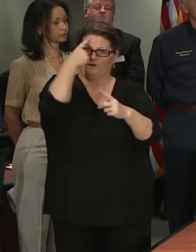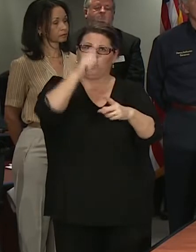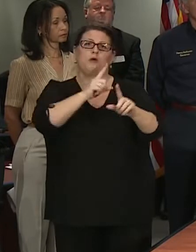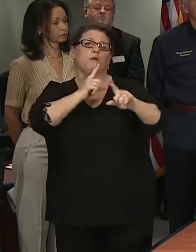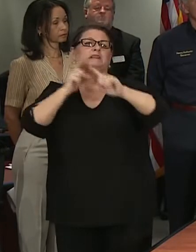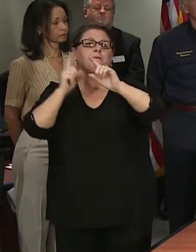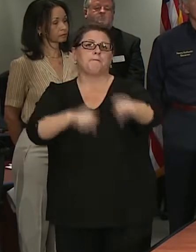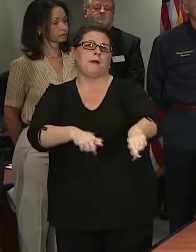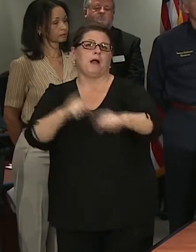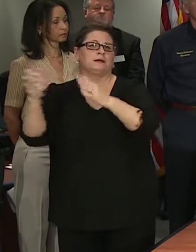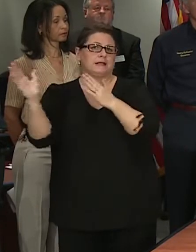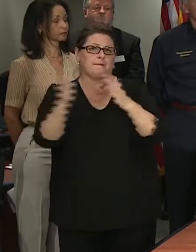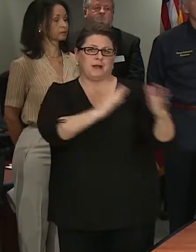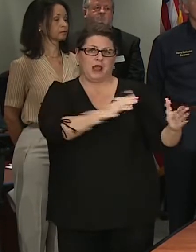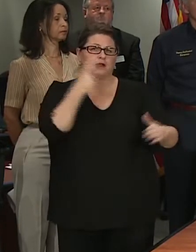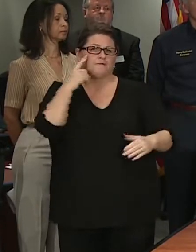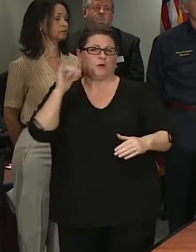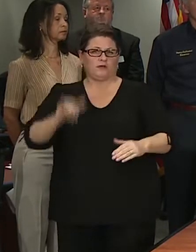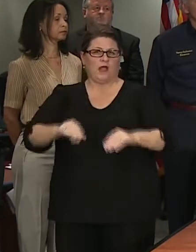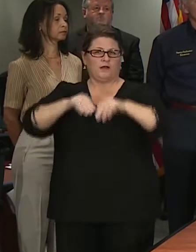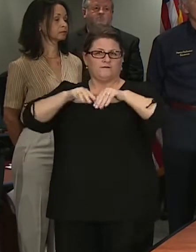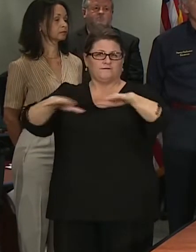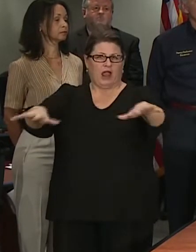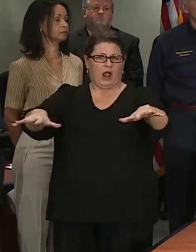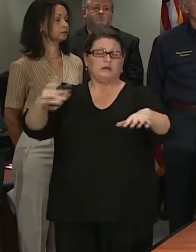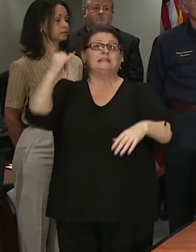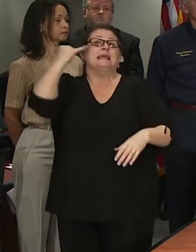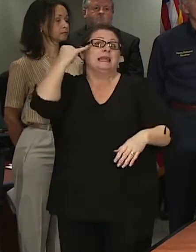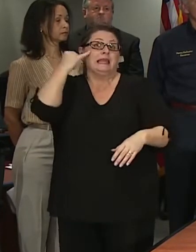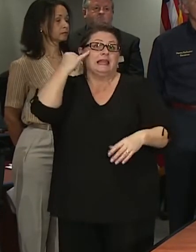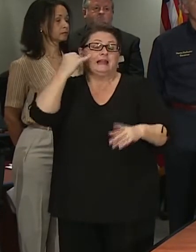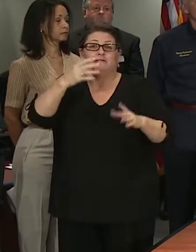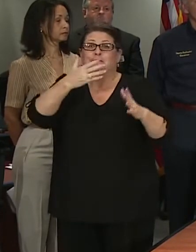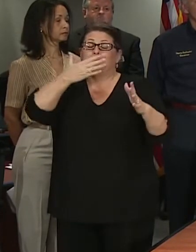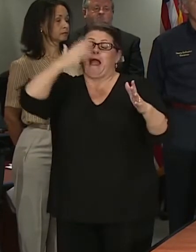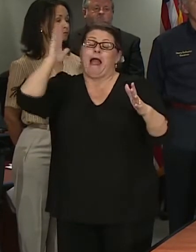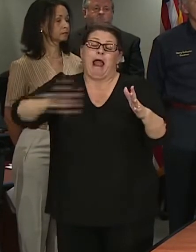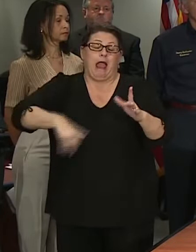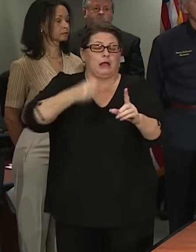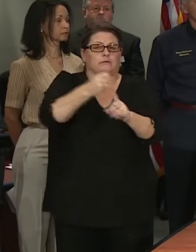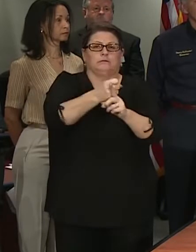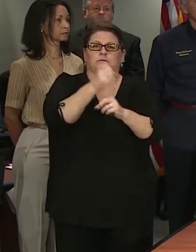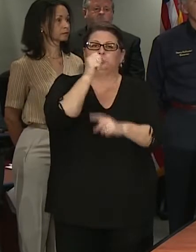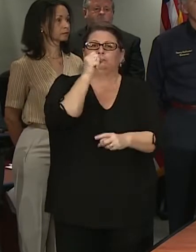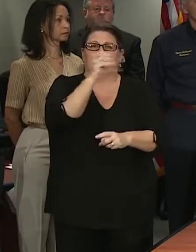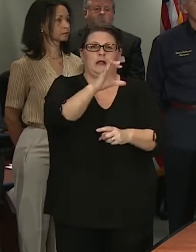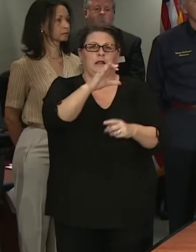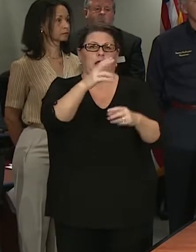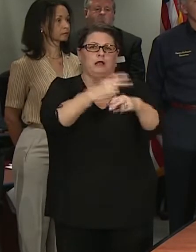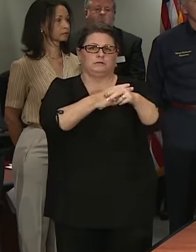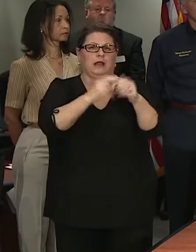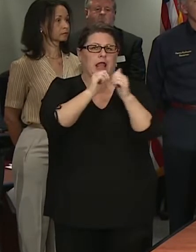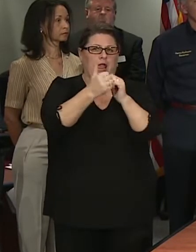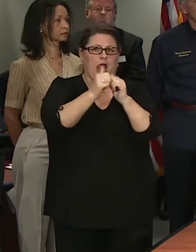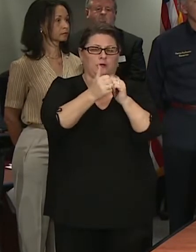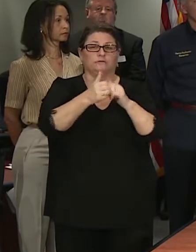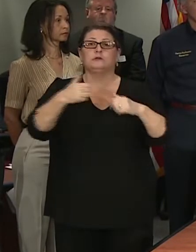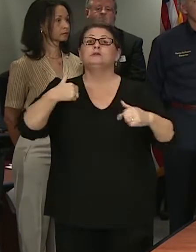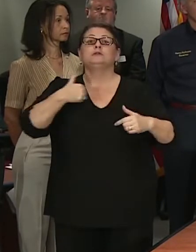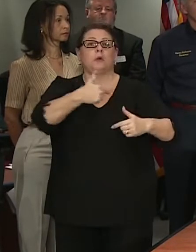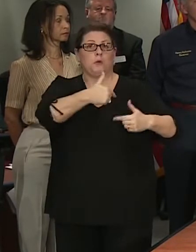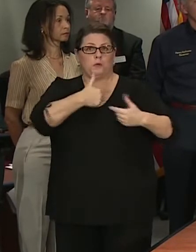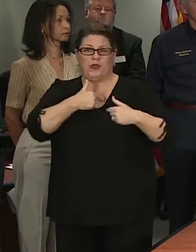plan could have on our healthcare system here in the state. We have implemented a scalable, tailorable,